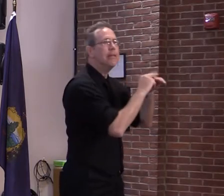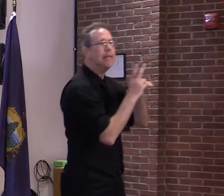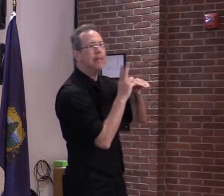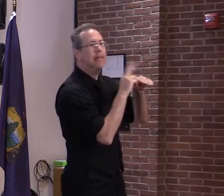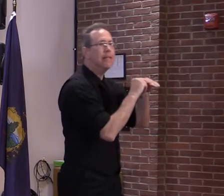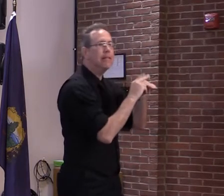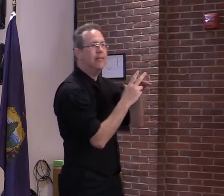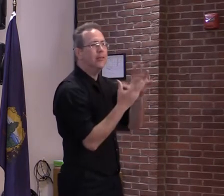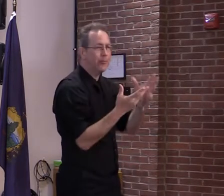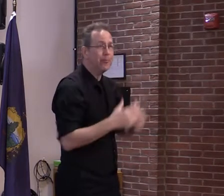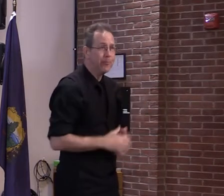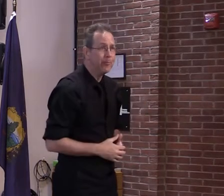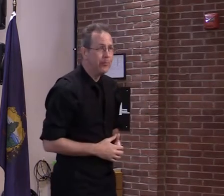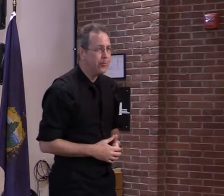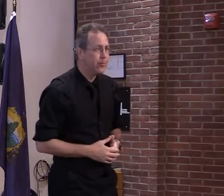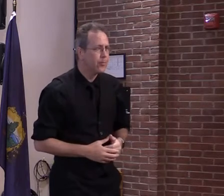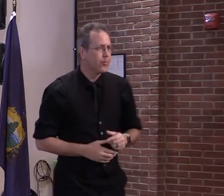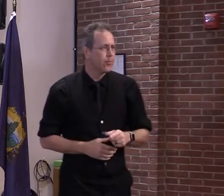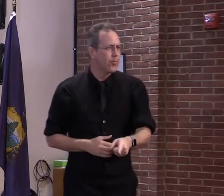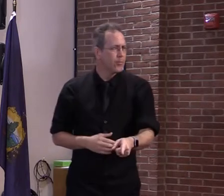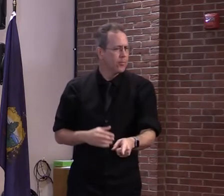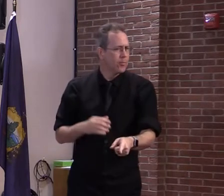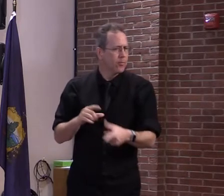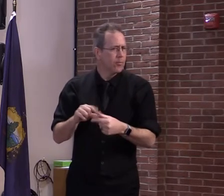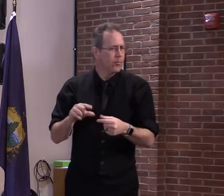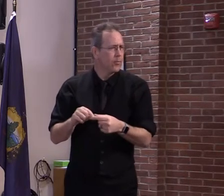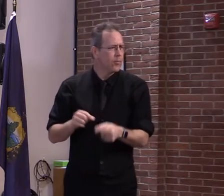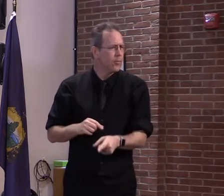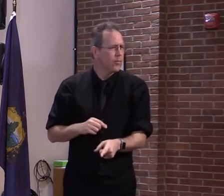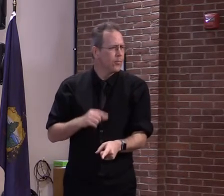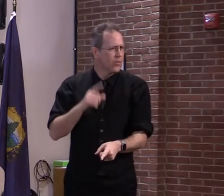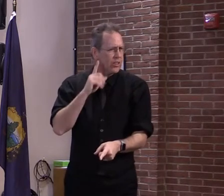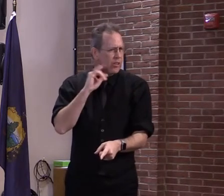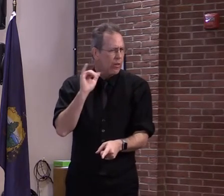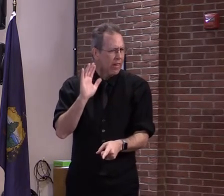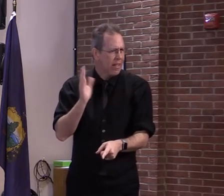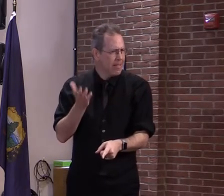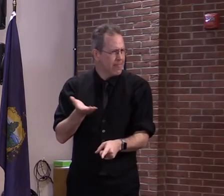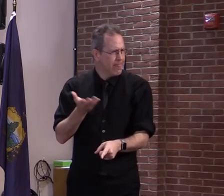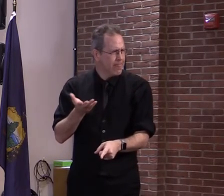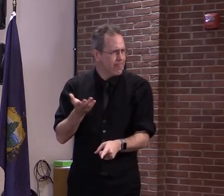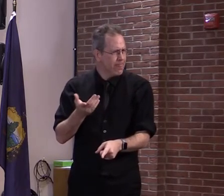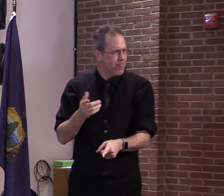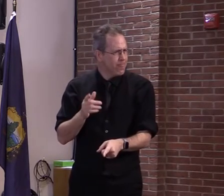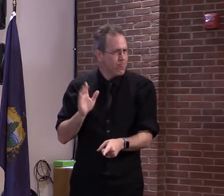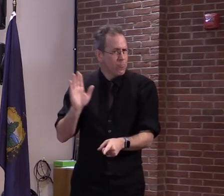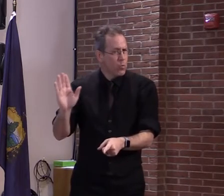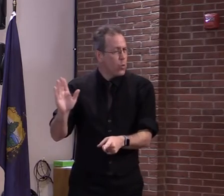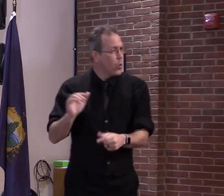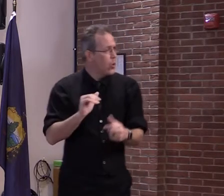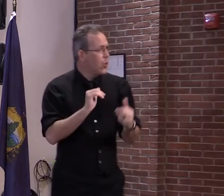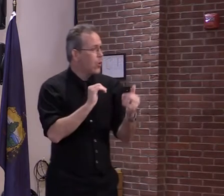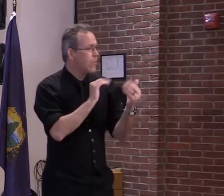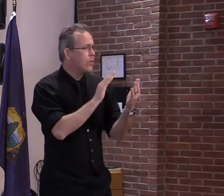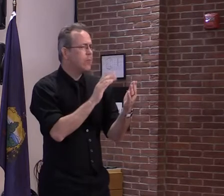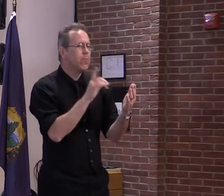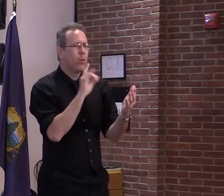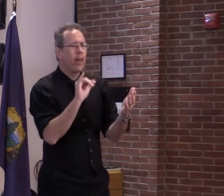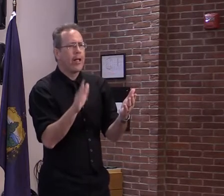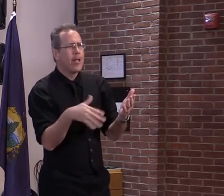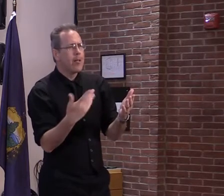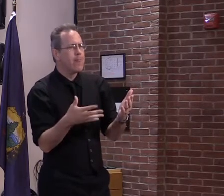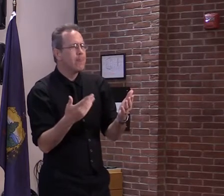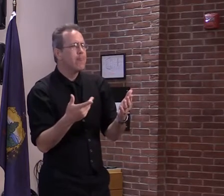It sounds like, from what I'm gathering, that some of the differences between addressing more upstream prevention